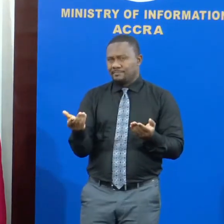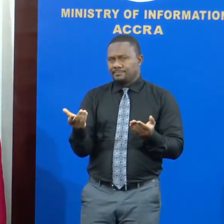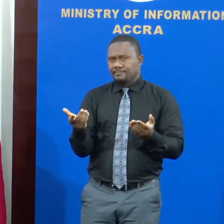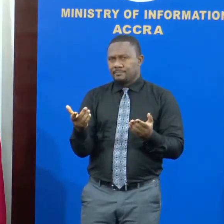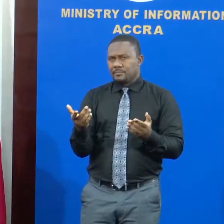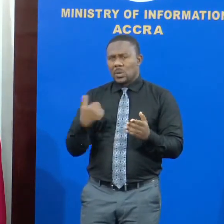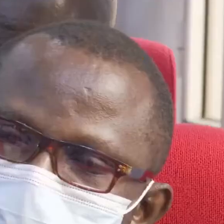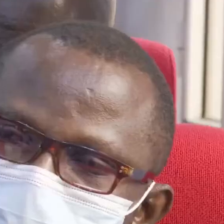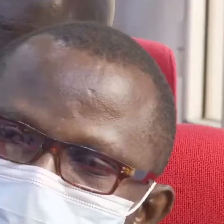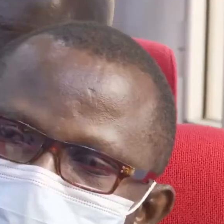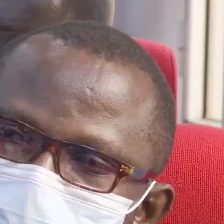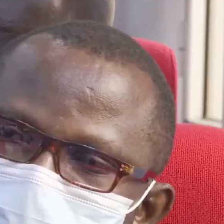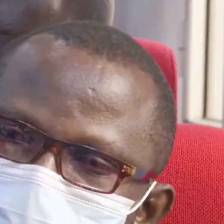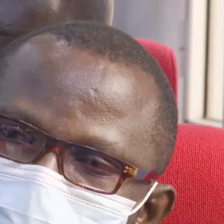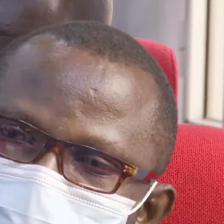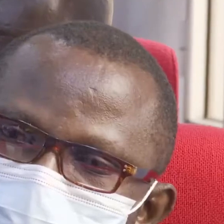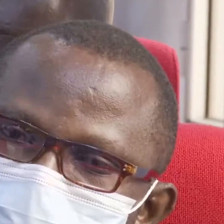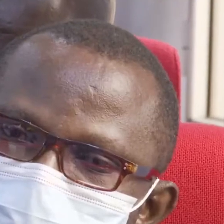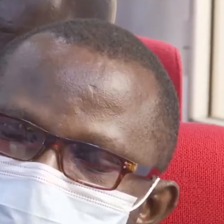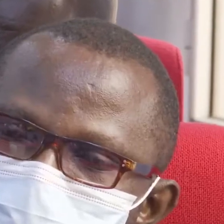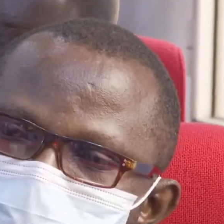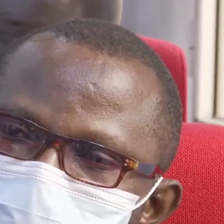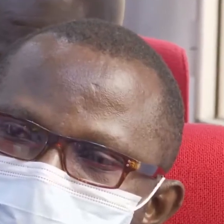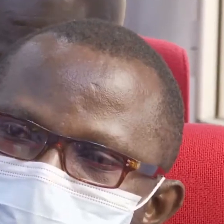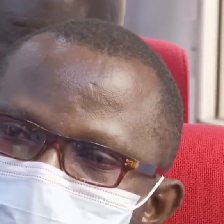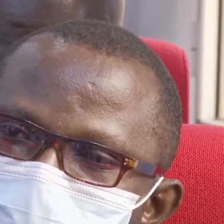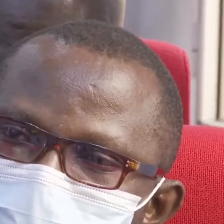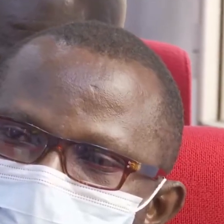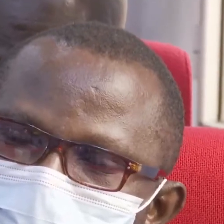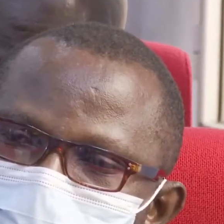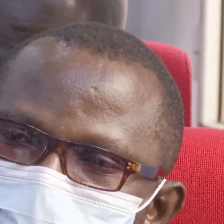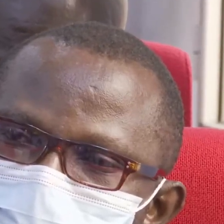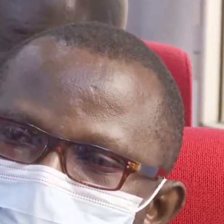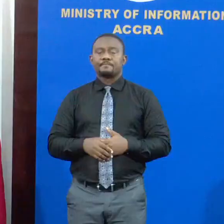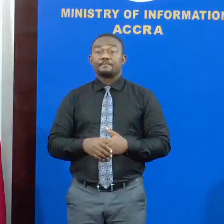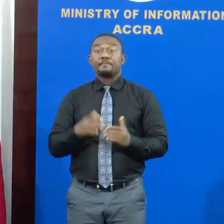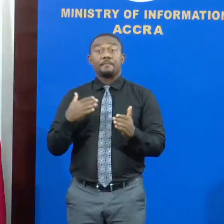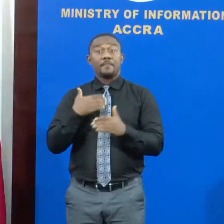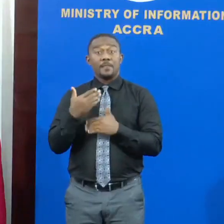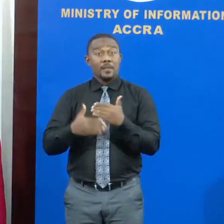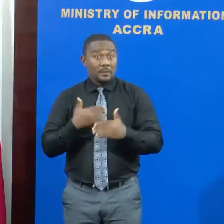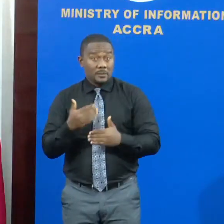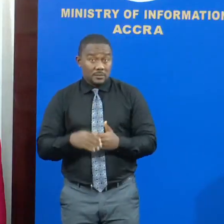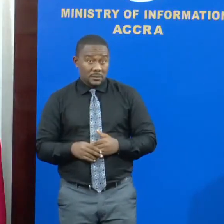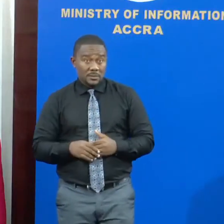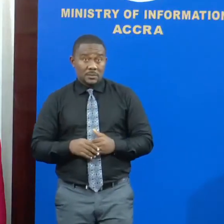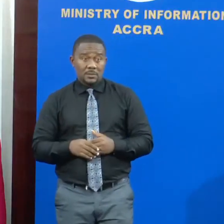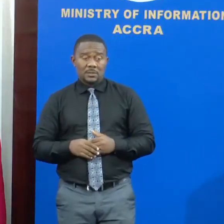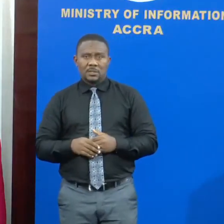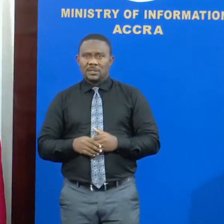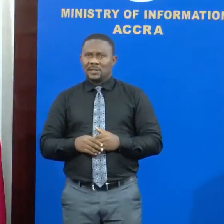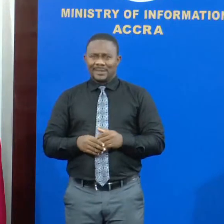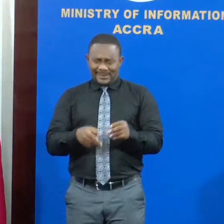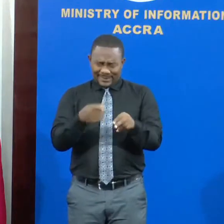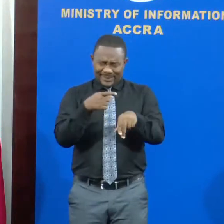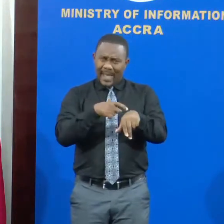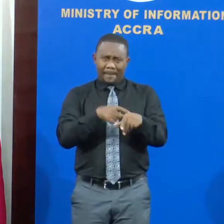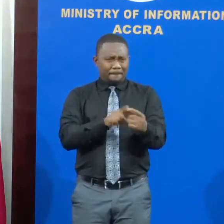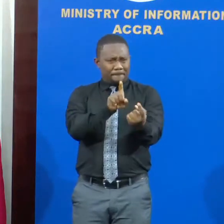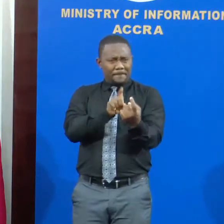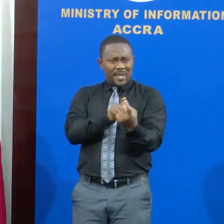time for people to go through this process. And this process, as I've said, doesn't take much time.